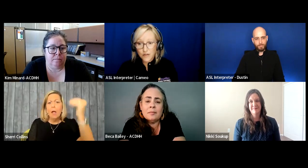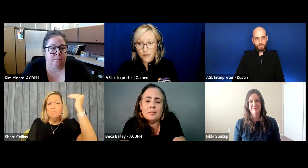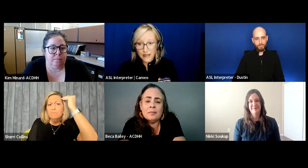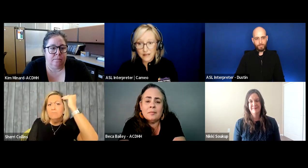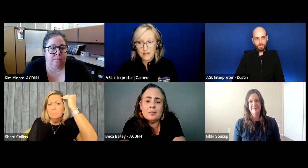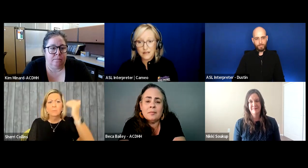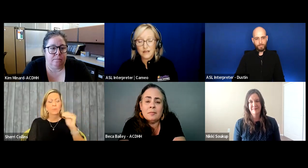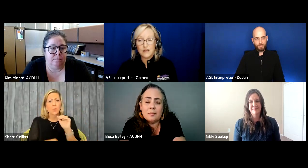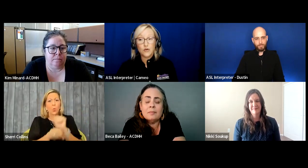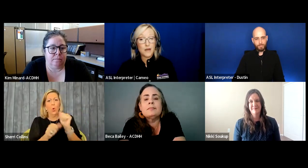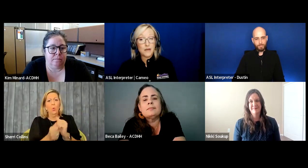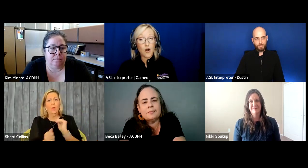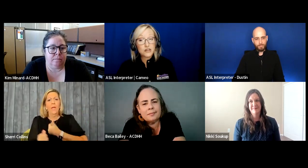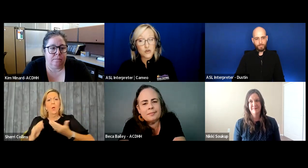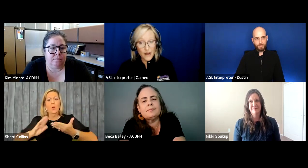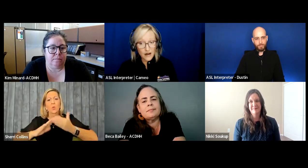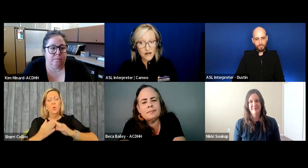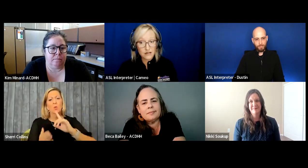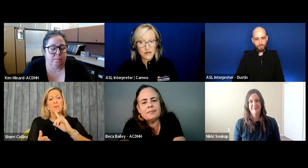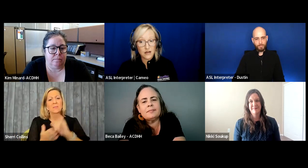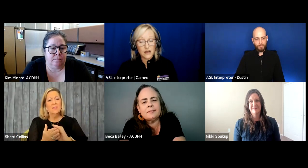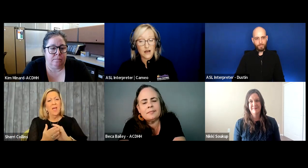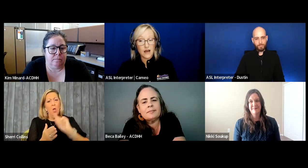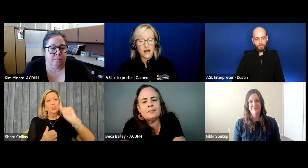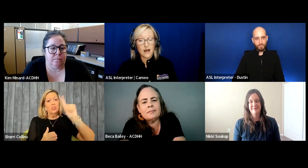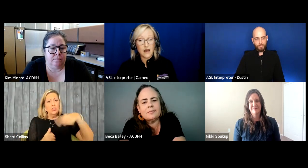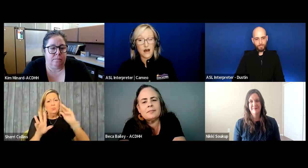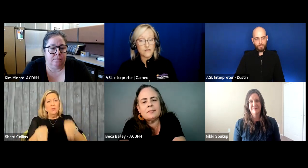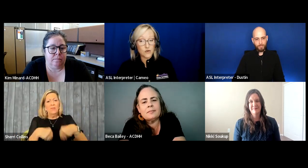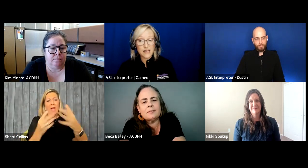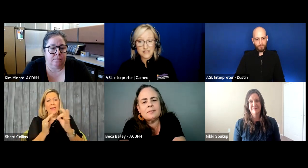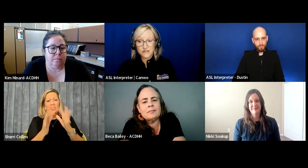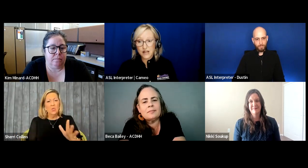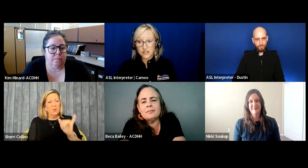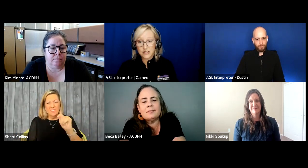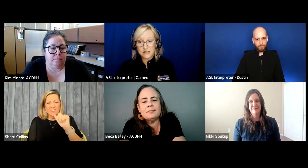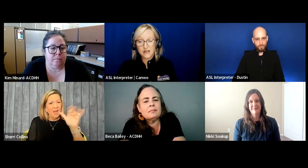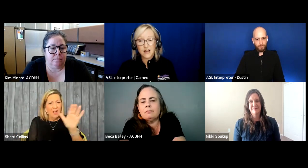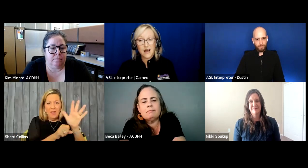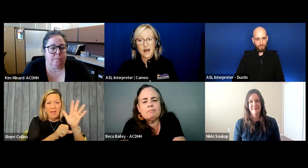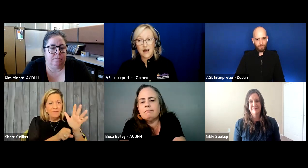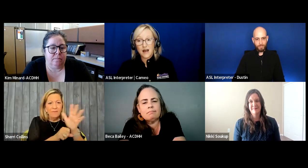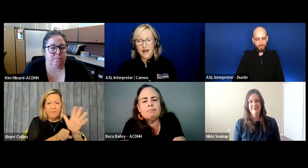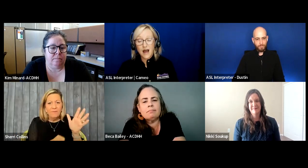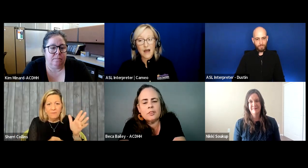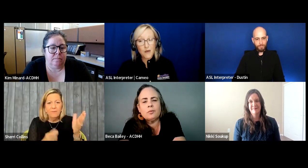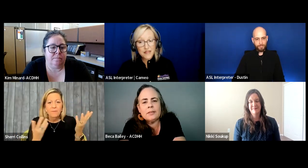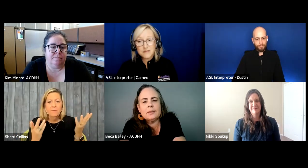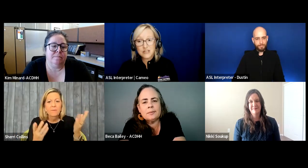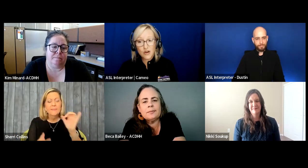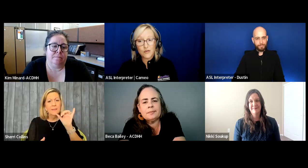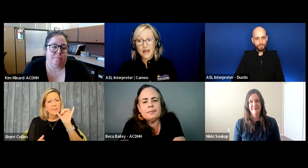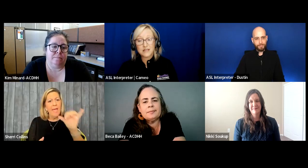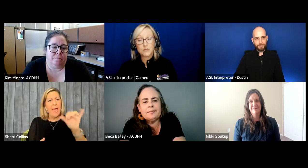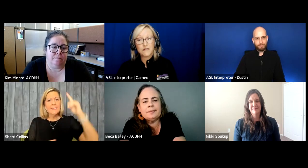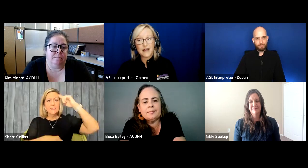are viewing who maybe aren't aware of those kinds of challenges, I want them